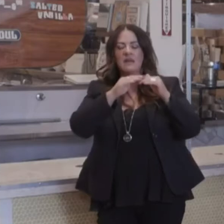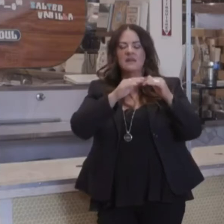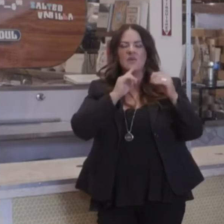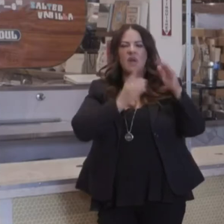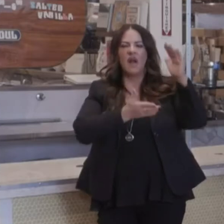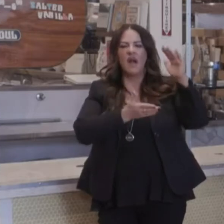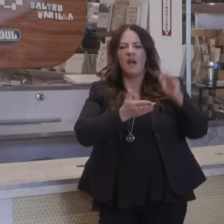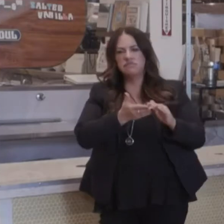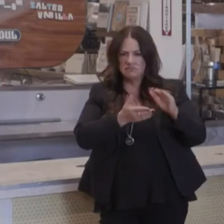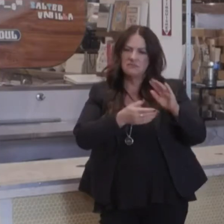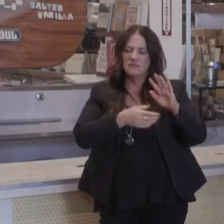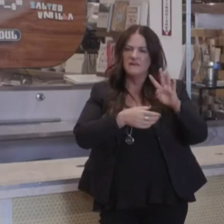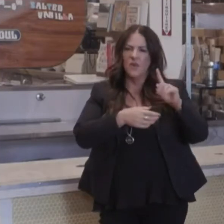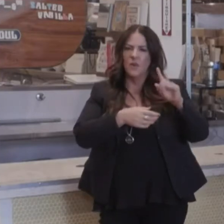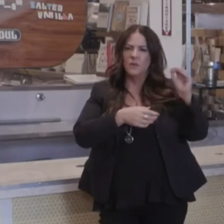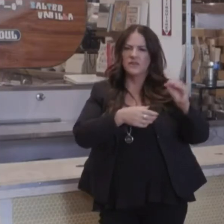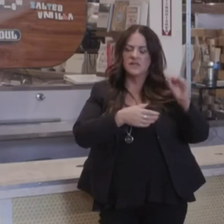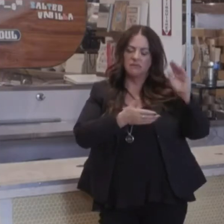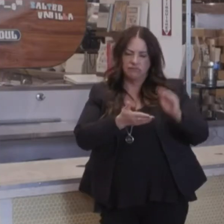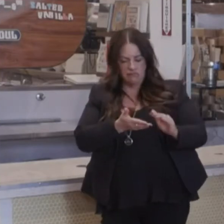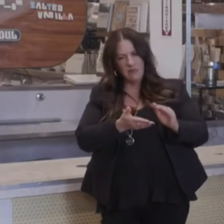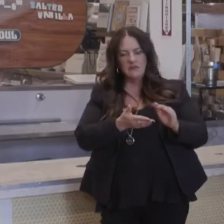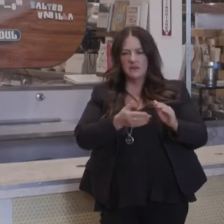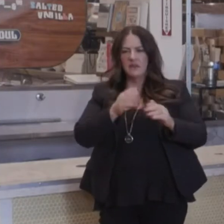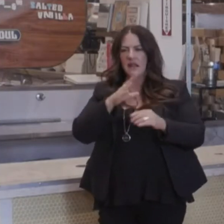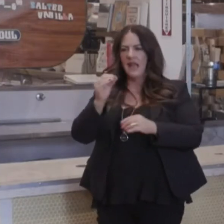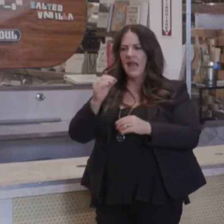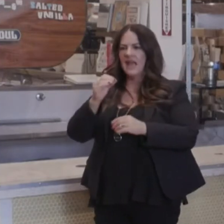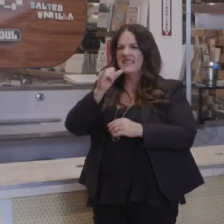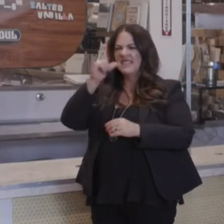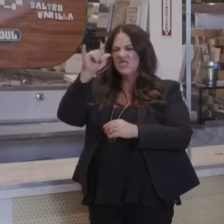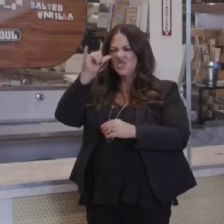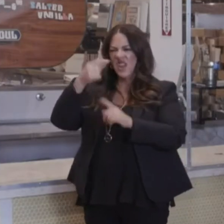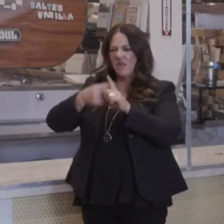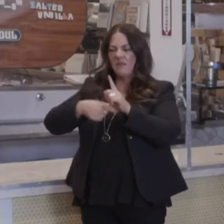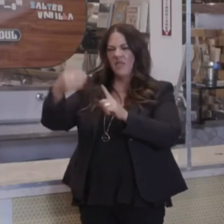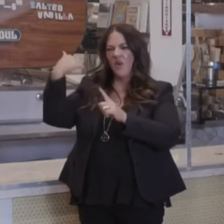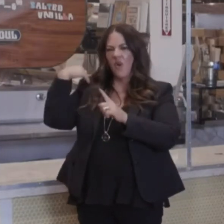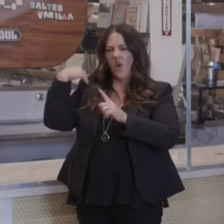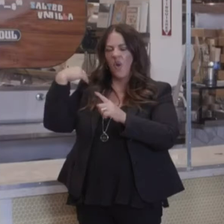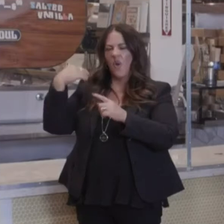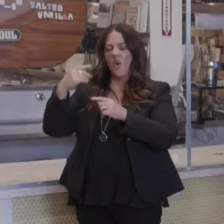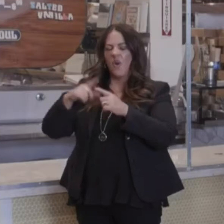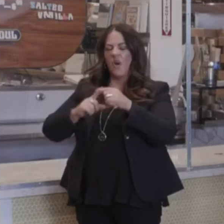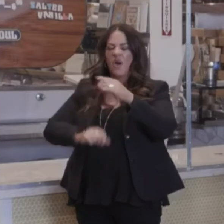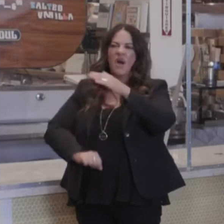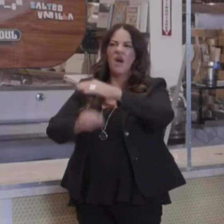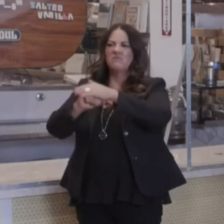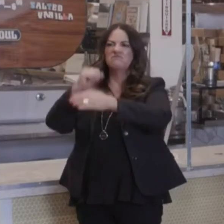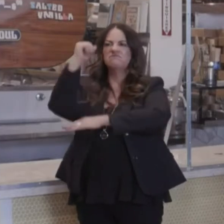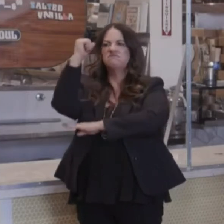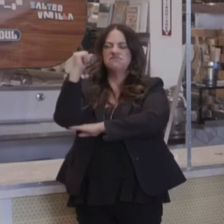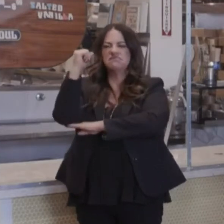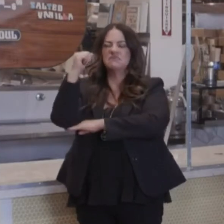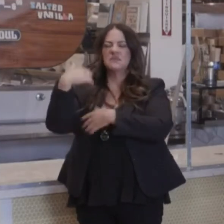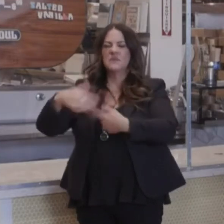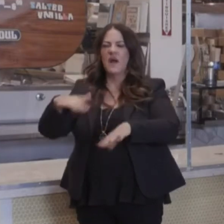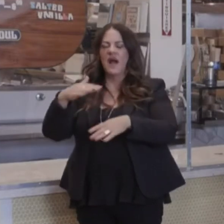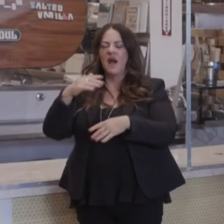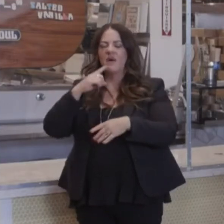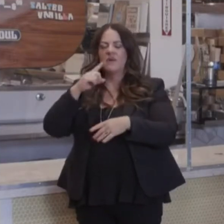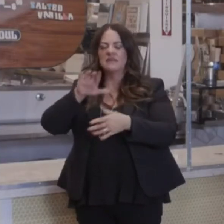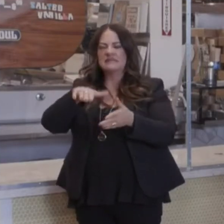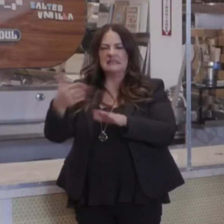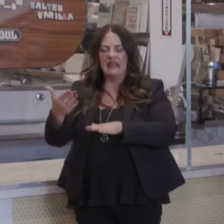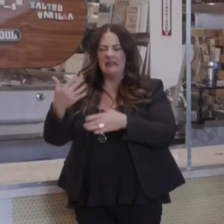2 weeks. Deaths, we had a record number of deaths a month ago yesterday And now we have death rates about a third of